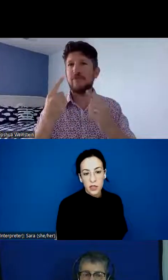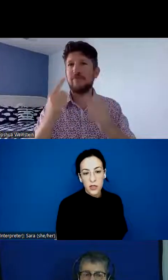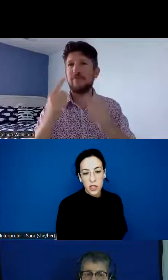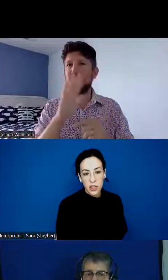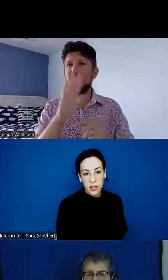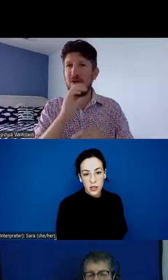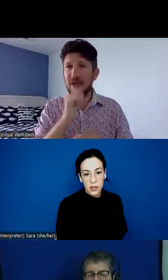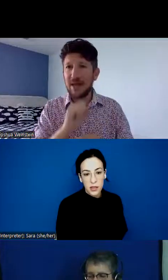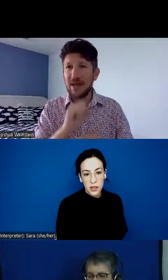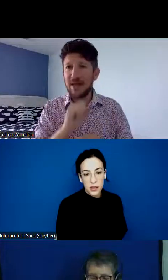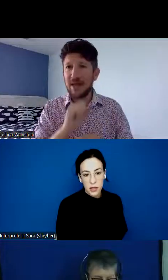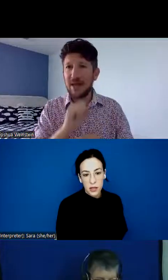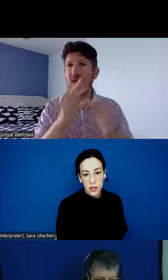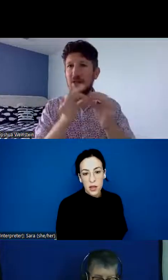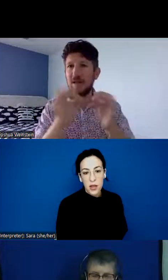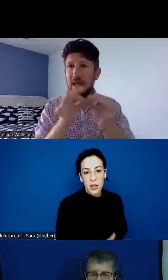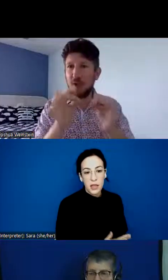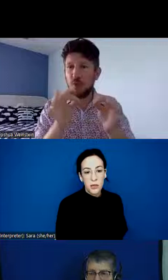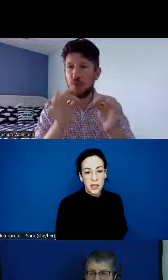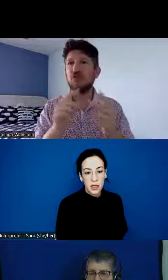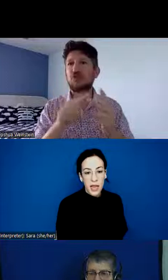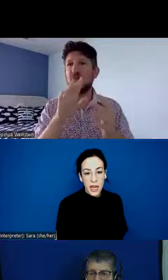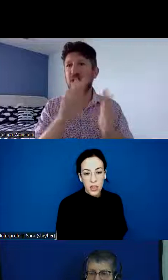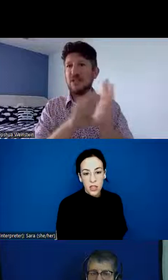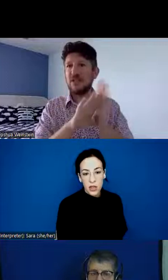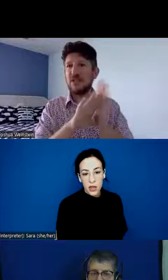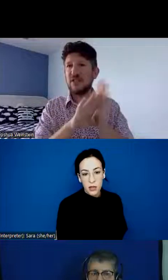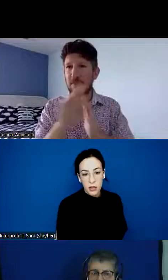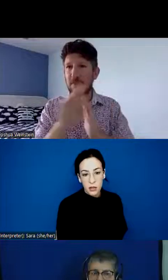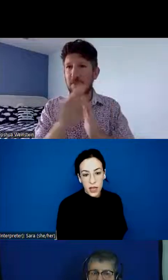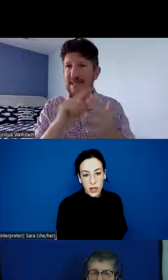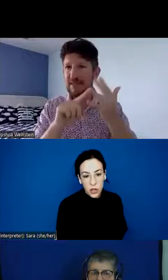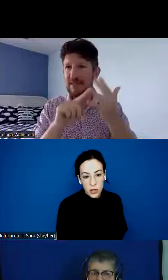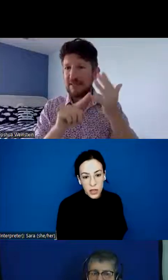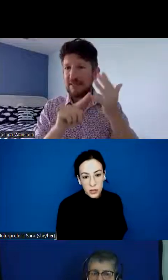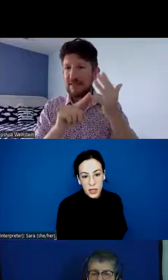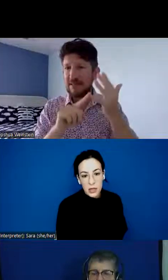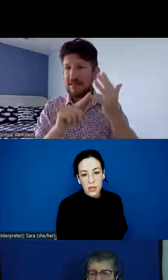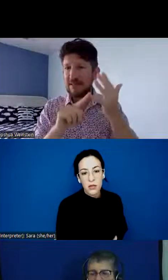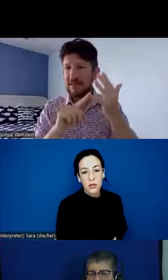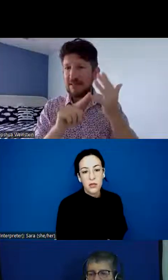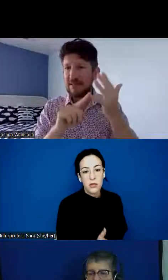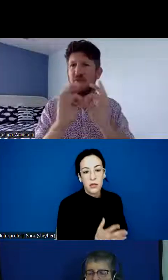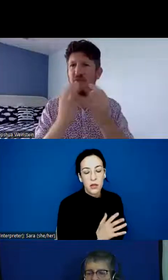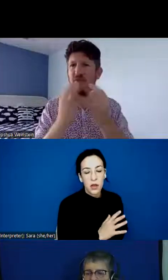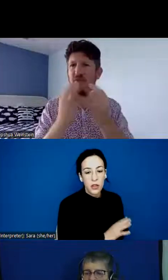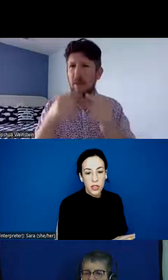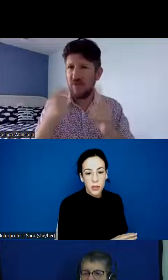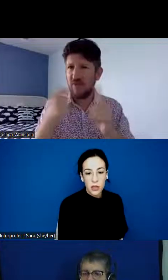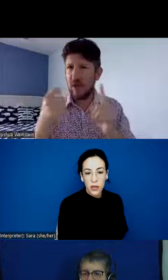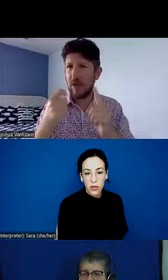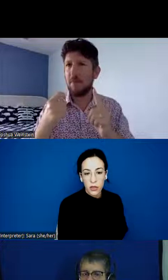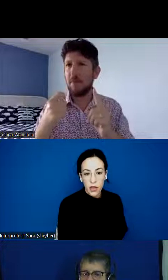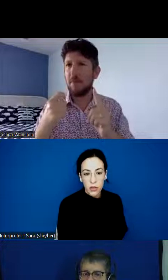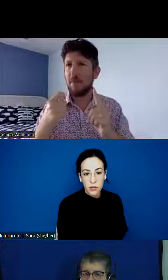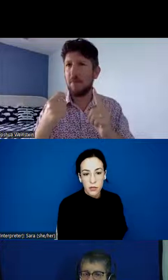of considerations based on age, language development, other